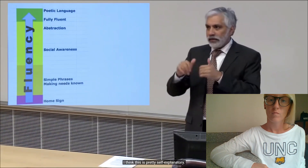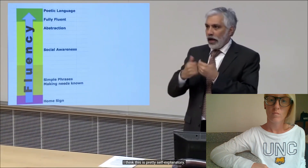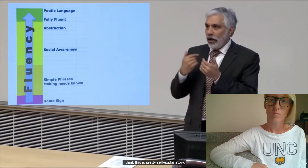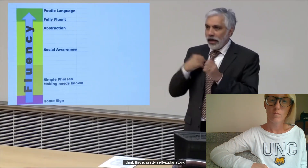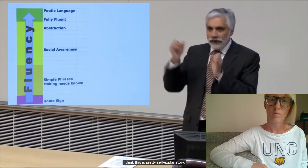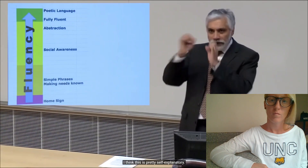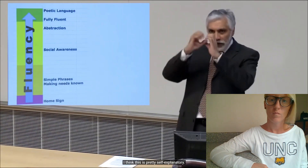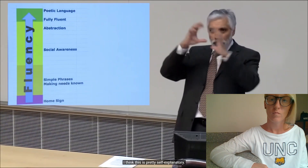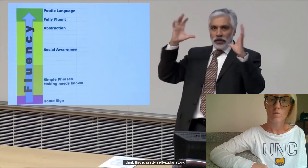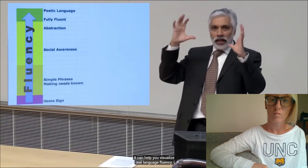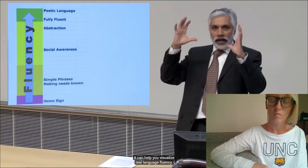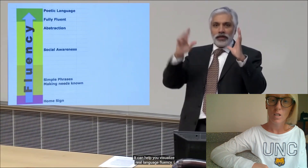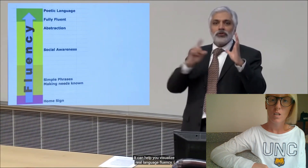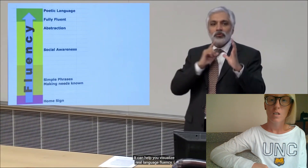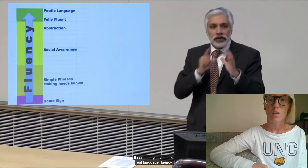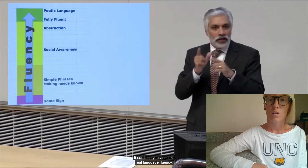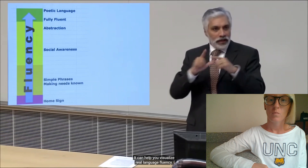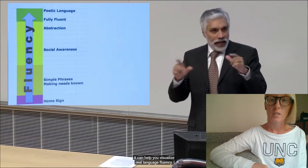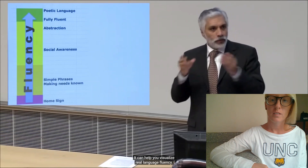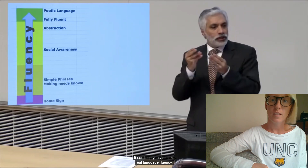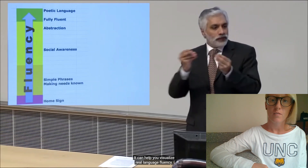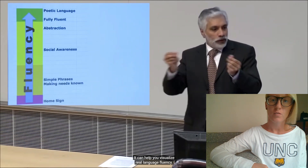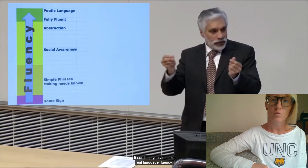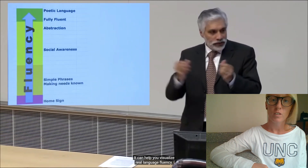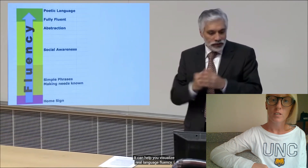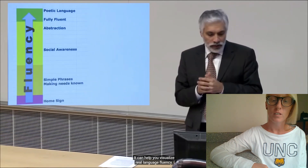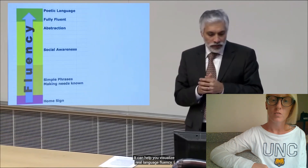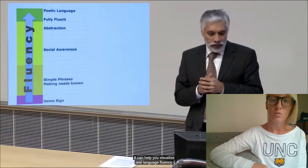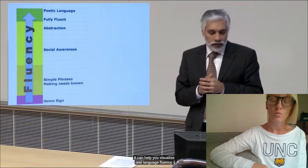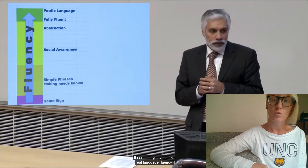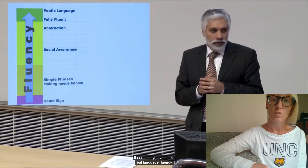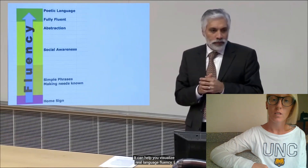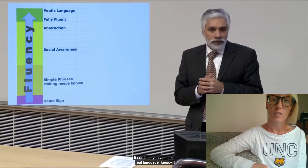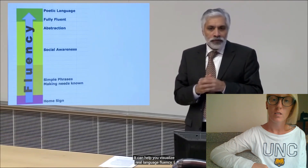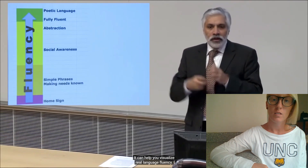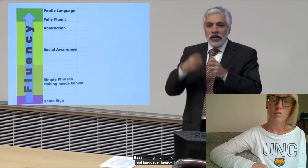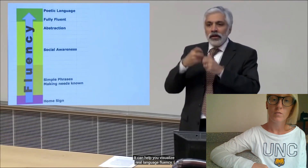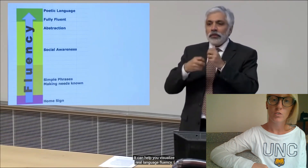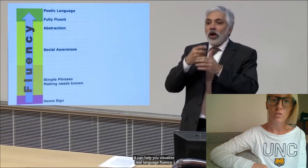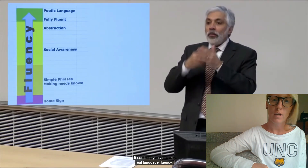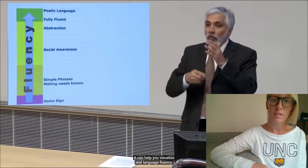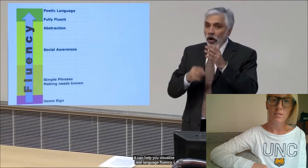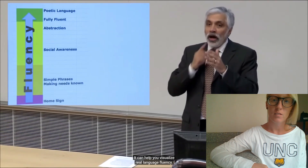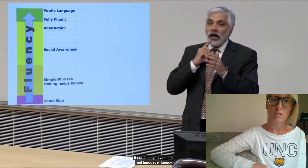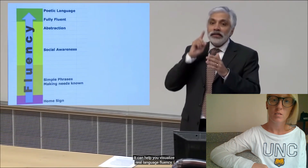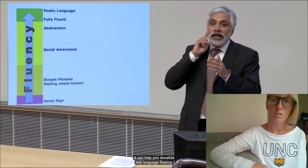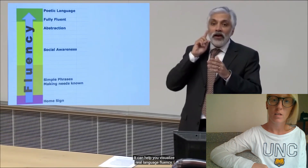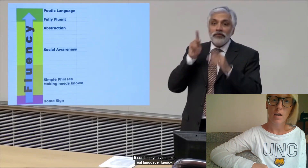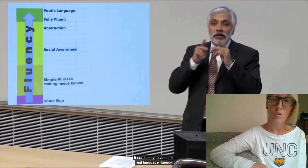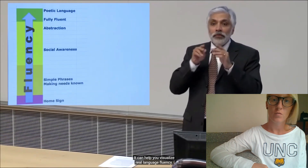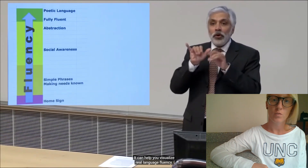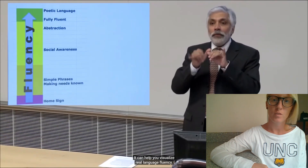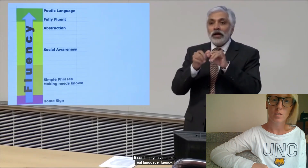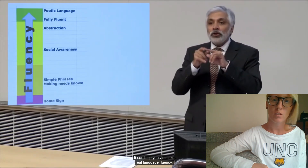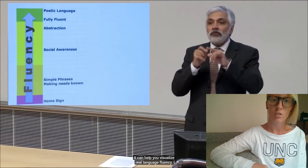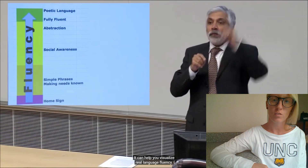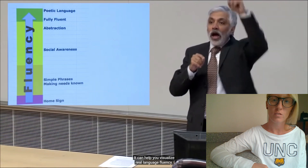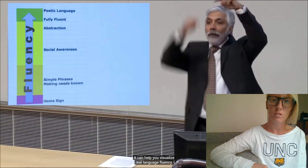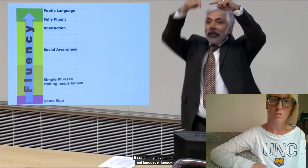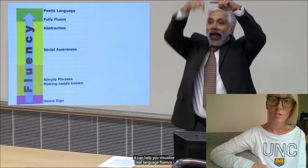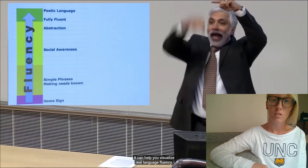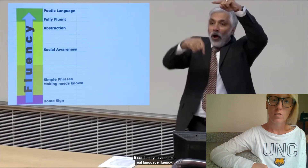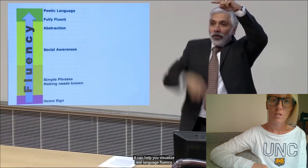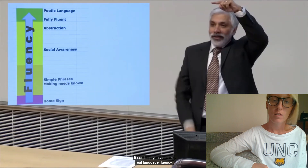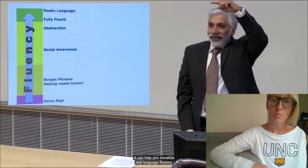I think this is pretty self-explanatory. Being deaf, It can help you visualize real language fluency. how the fluency